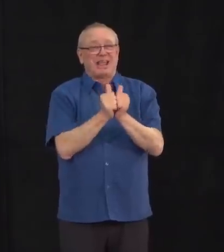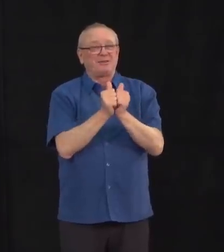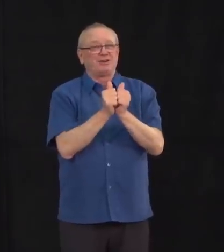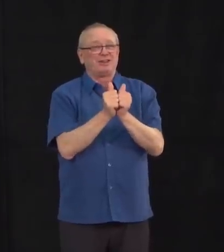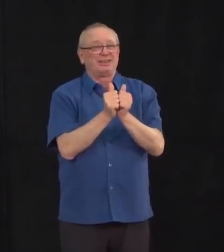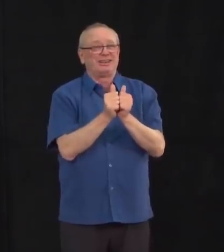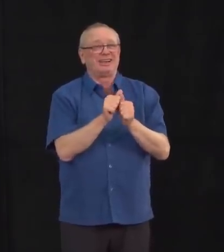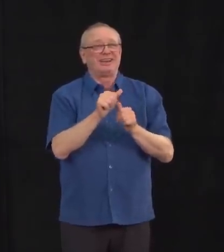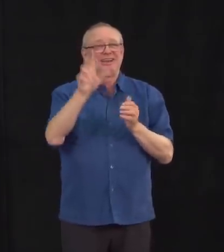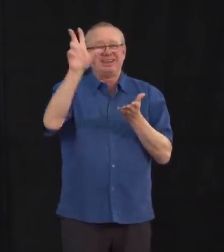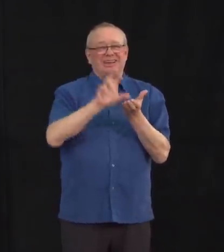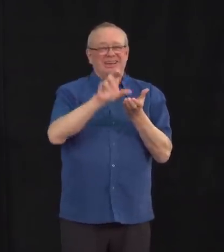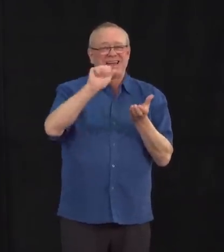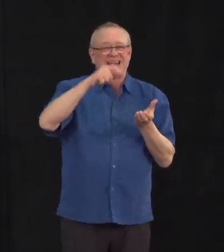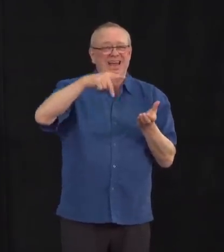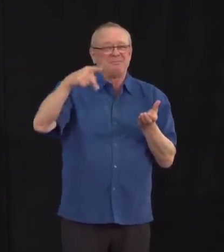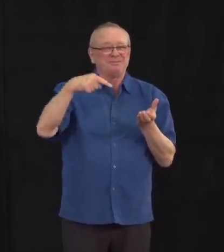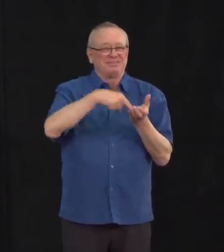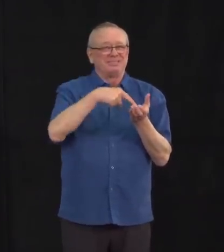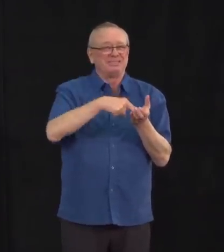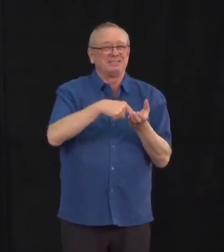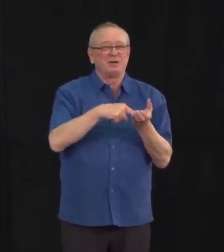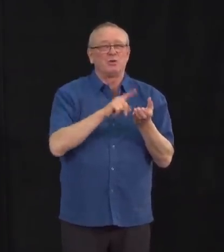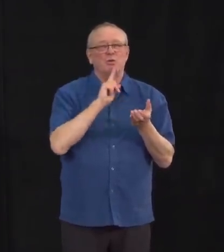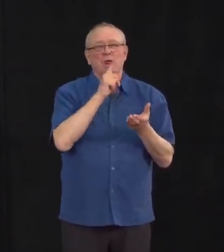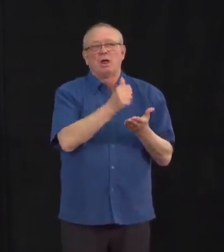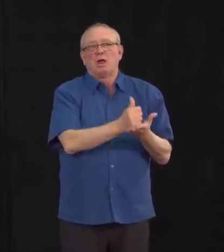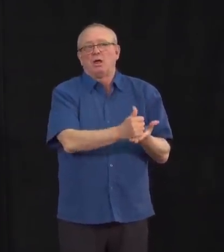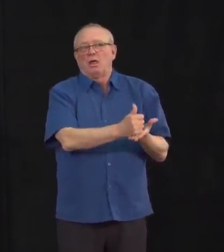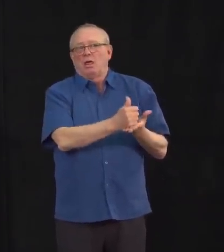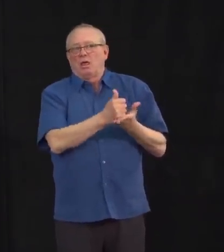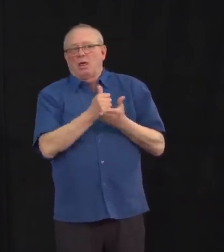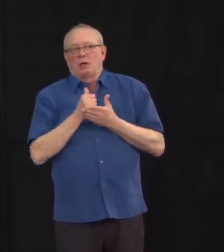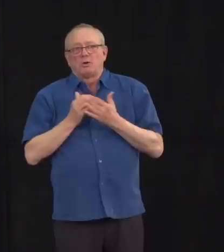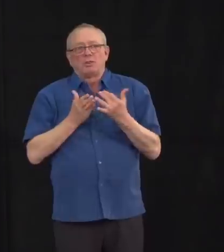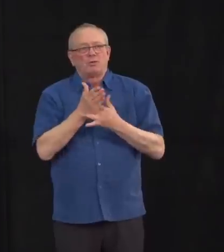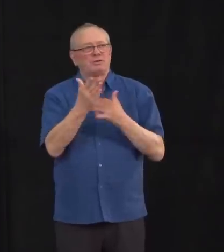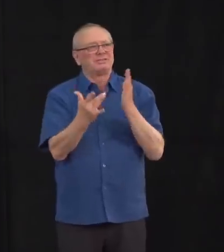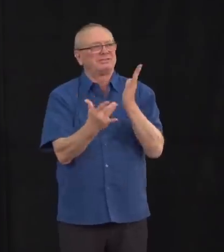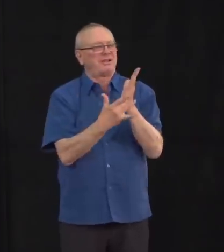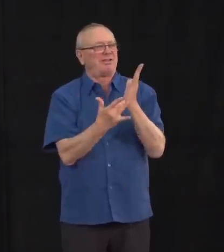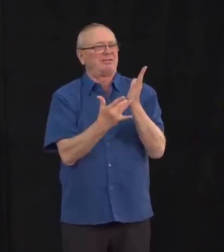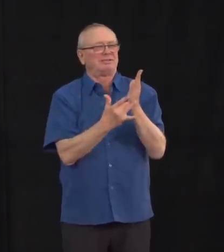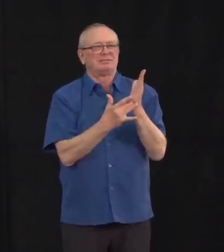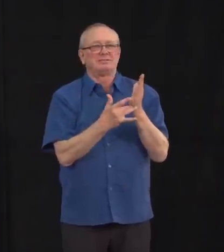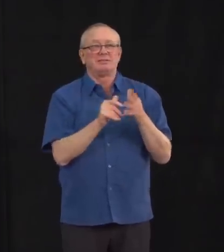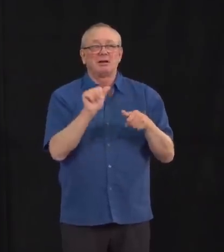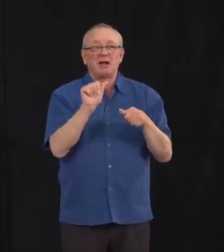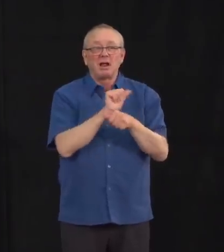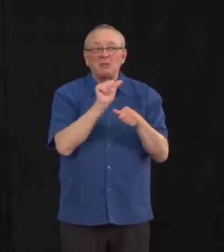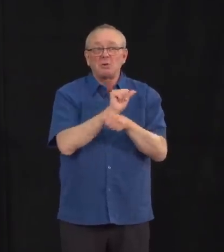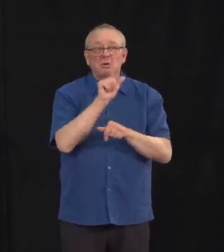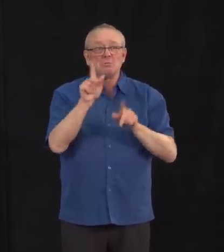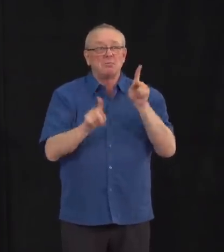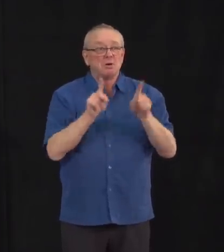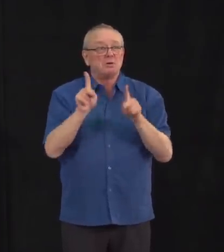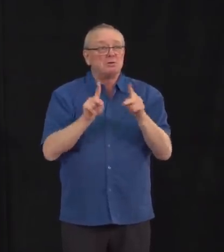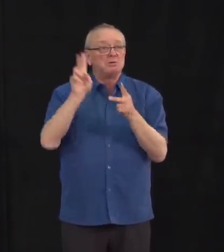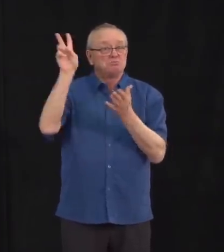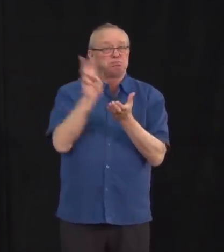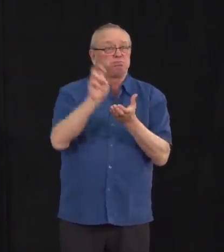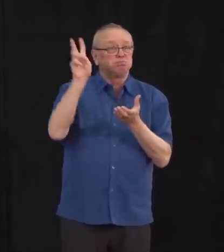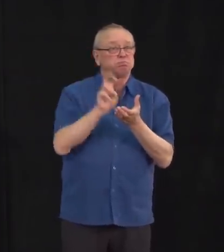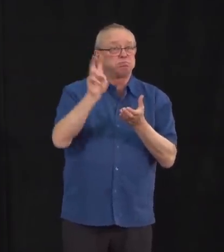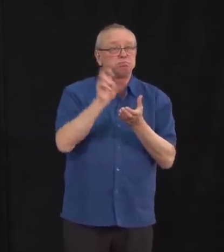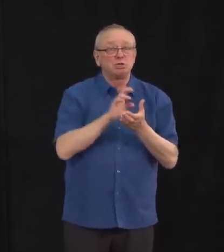while helping us save lives with our cell phones. The more Albertans who download it and use it, the better we can protect people in